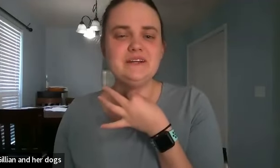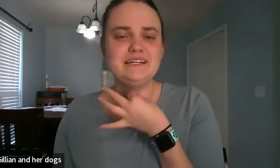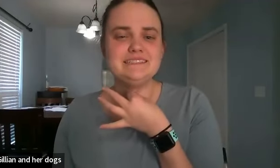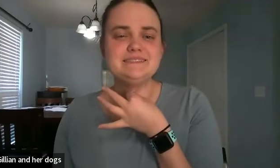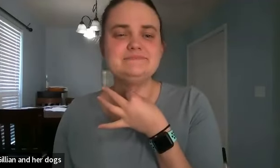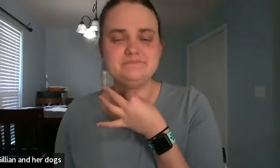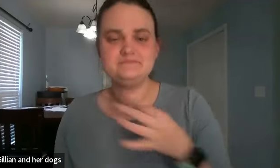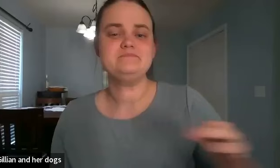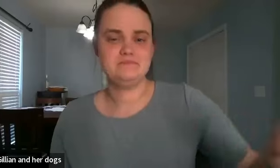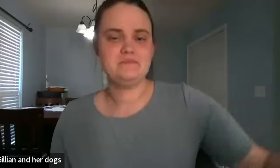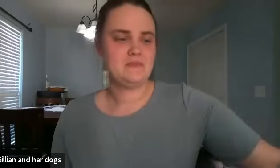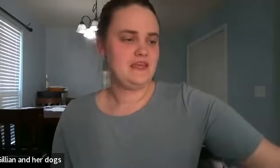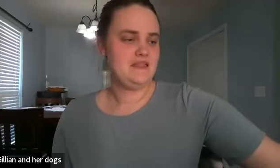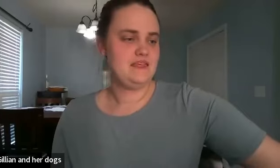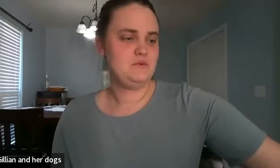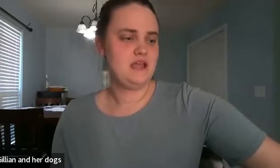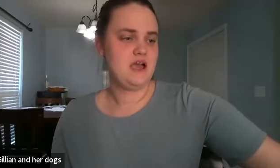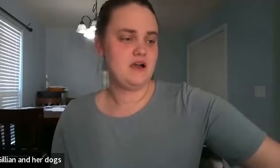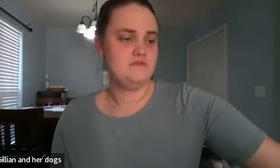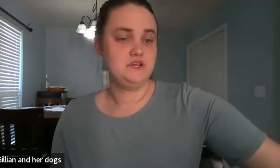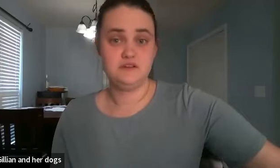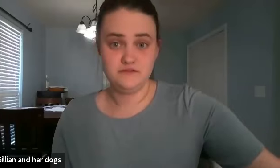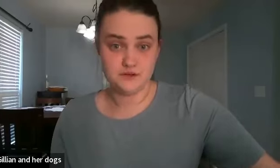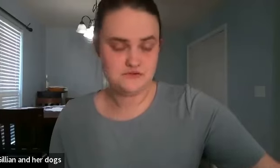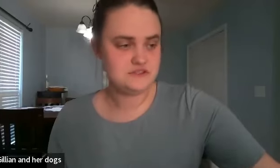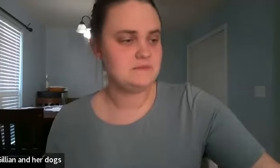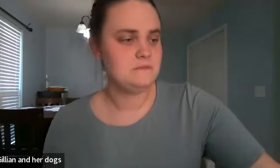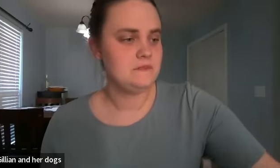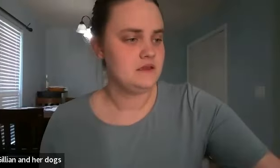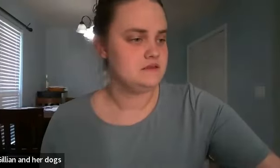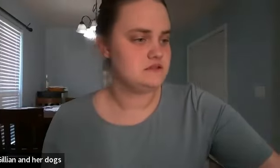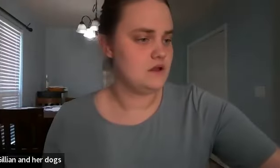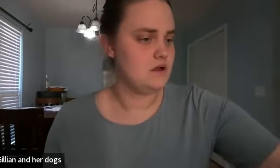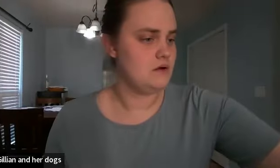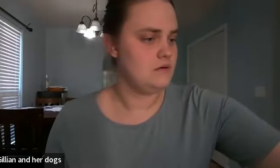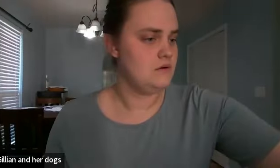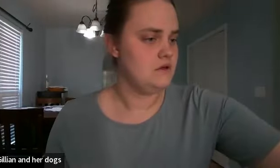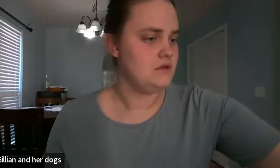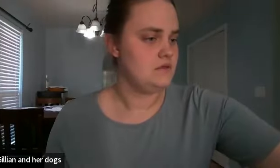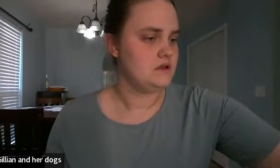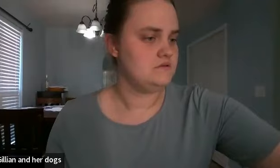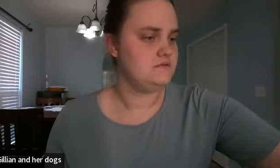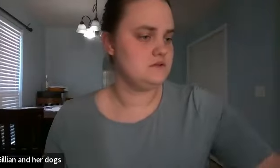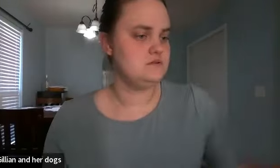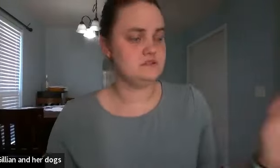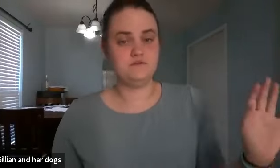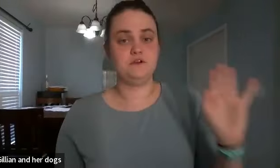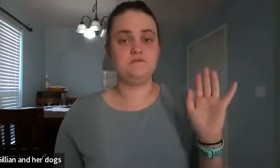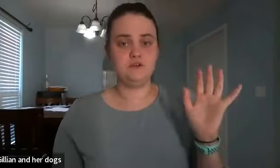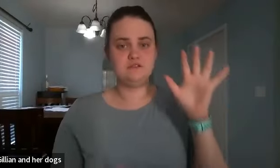Curious. Then we have confused. So for confused,